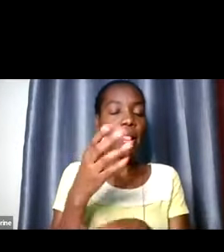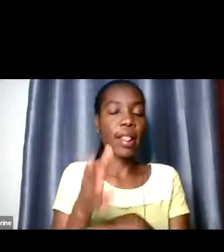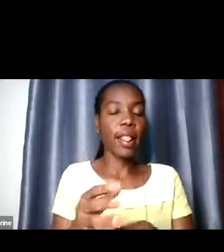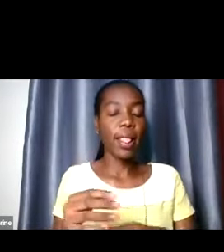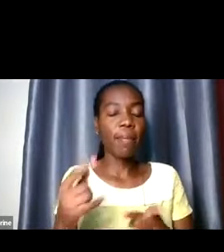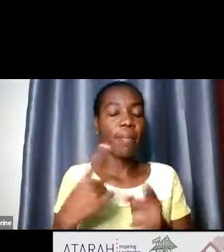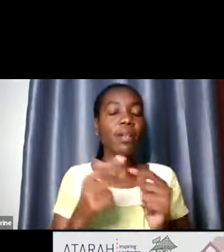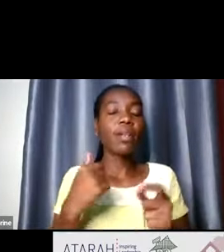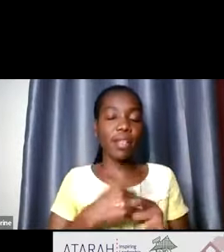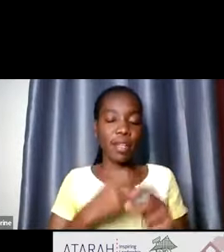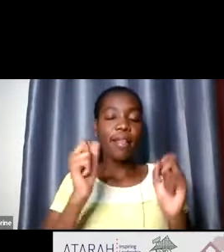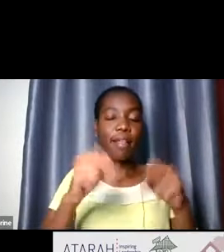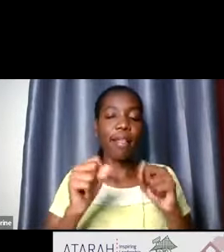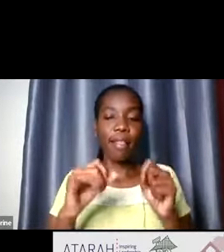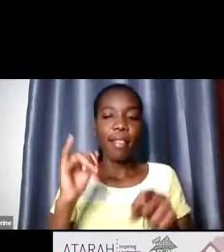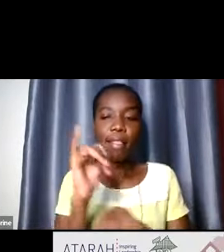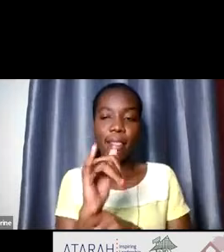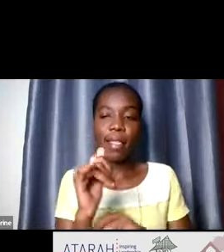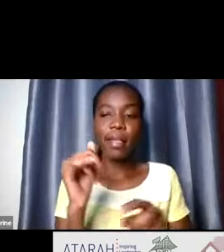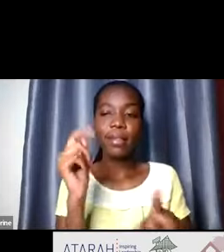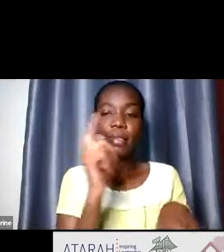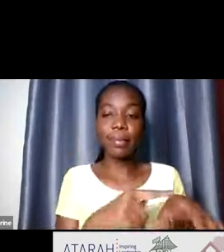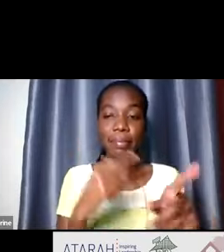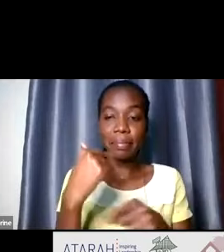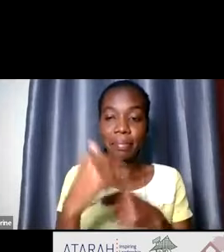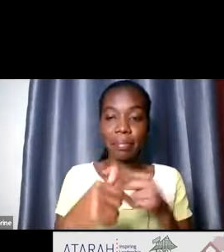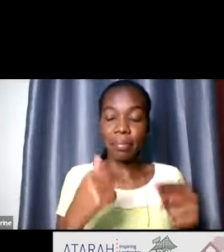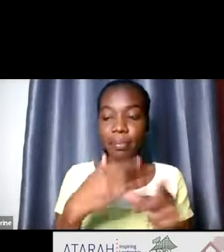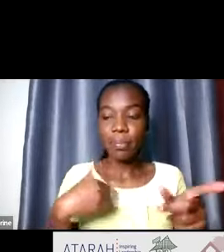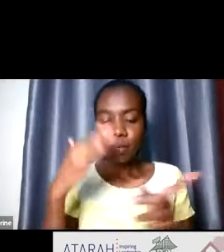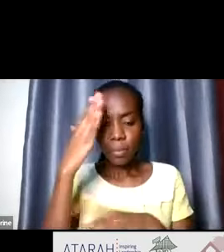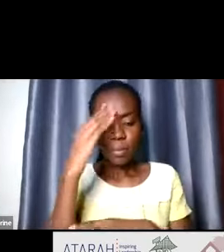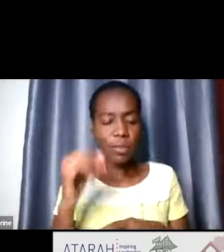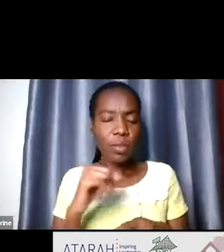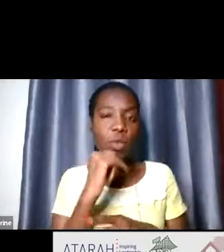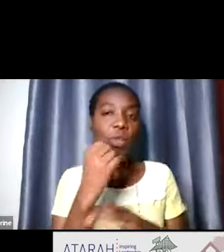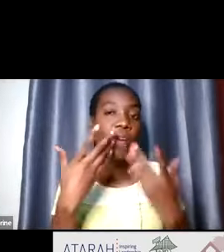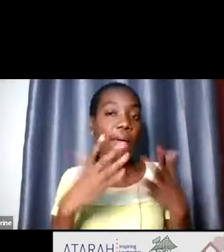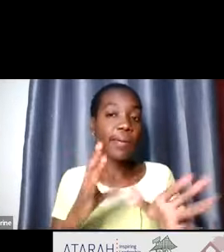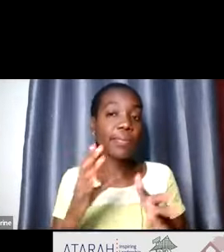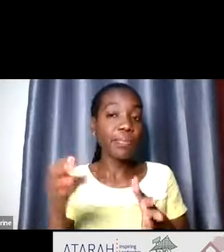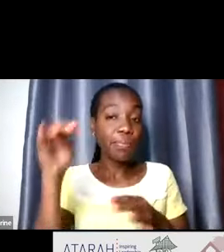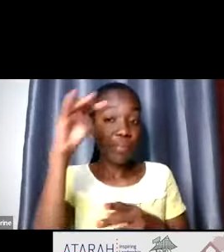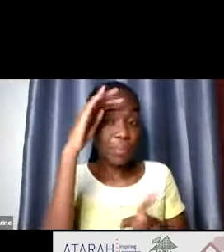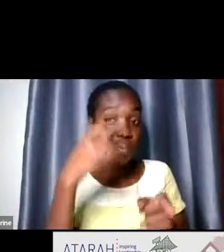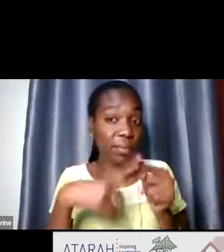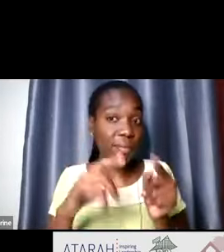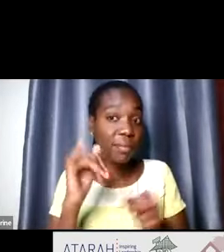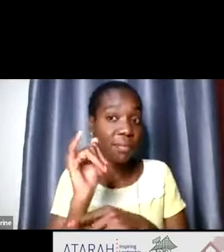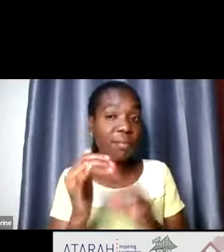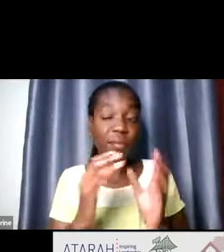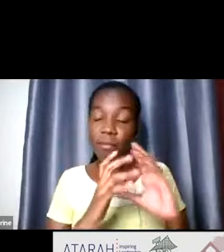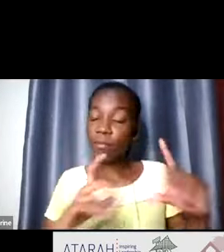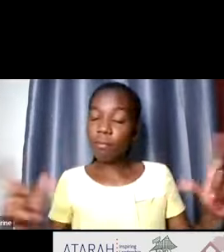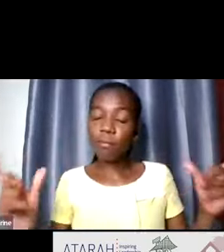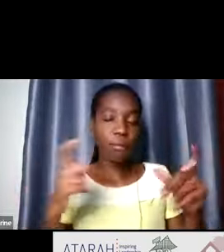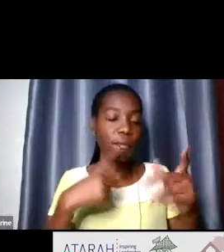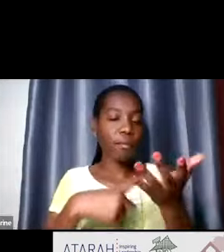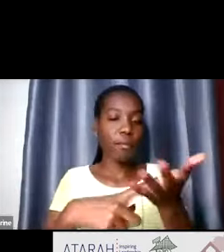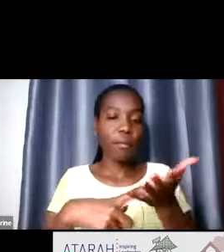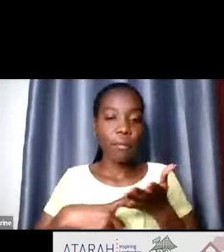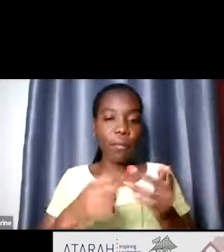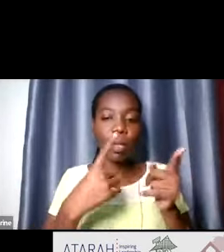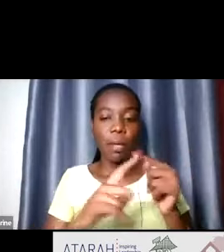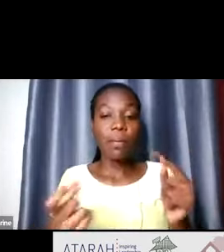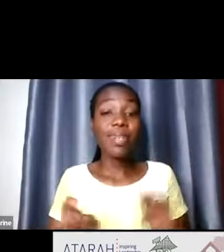that in due course. I know he didn't exhaust as alcoholism is a very broad discussion. Meanwhile, a drug and